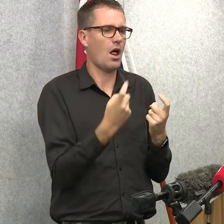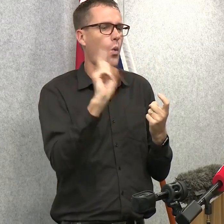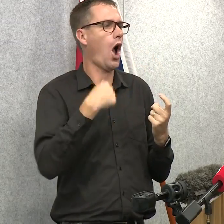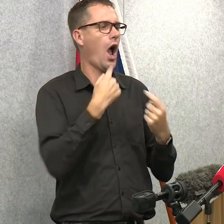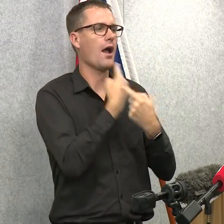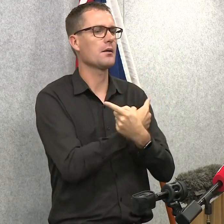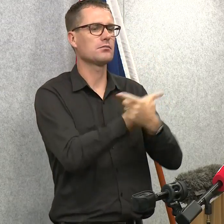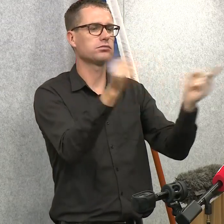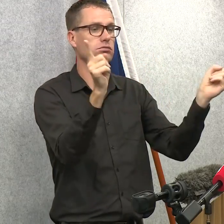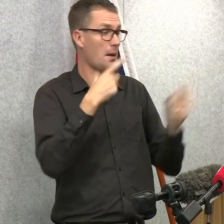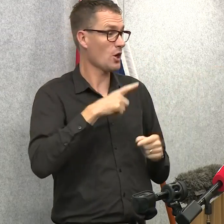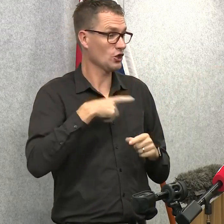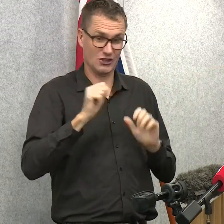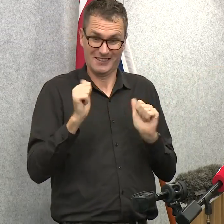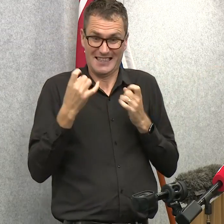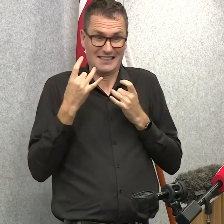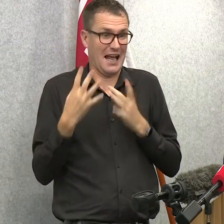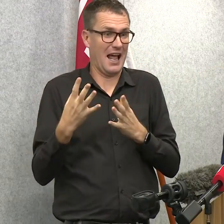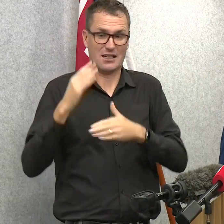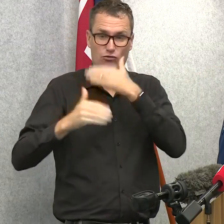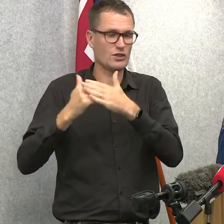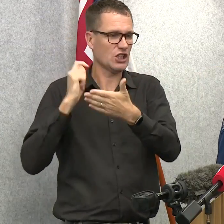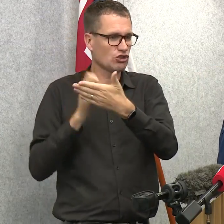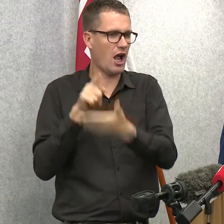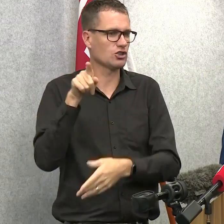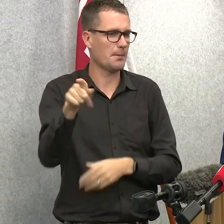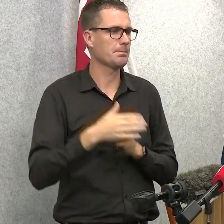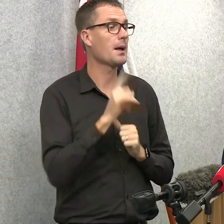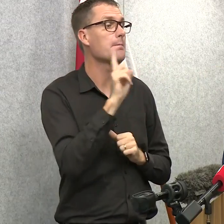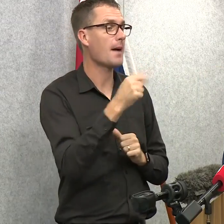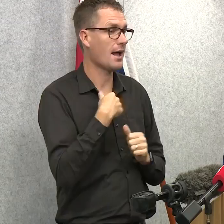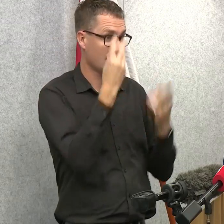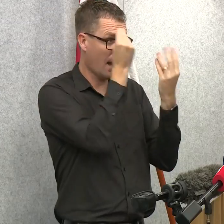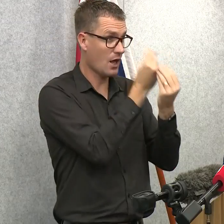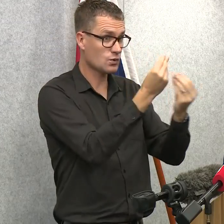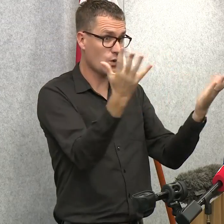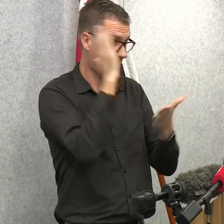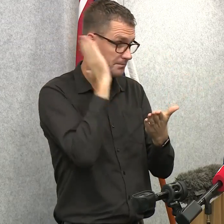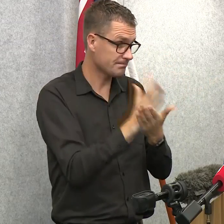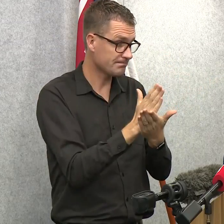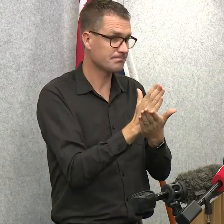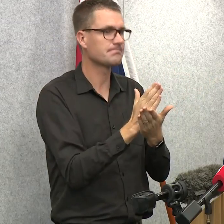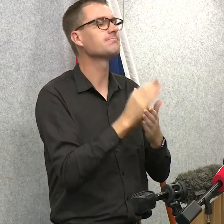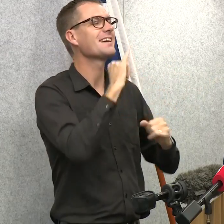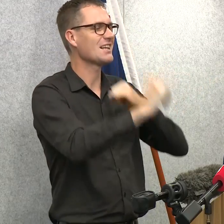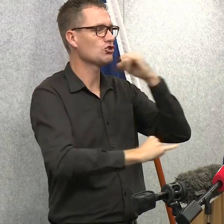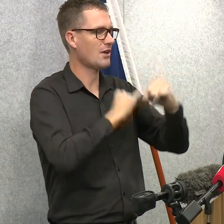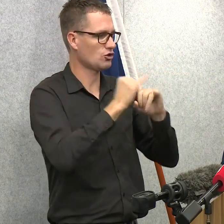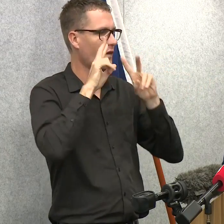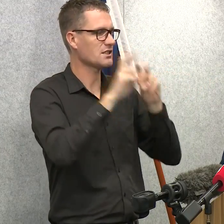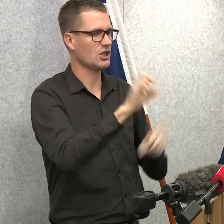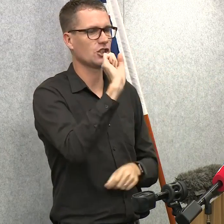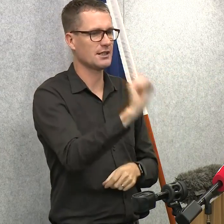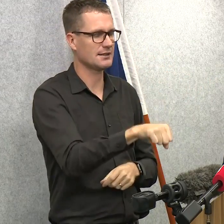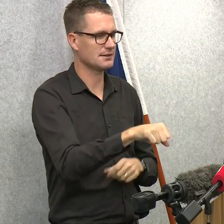now that a prosecution has been commenced. But I can assure you this is an absolute international investigation. So